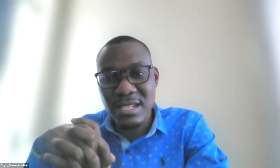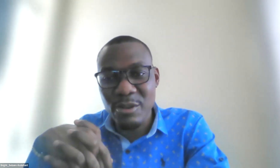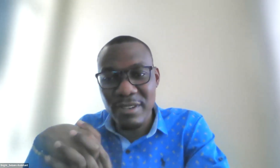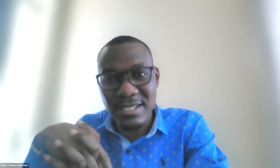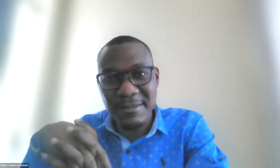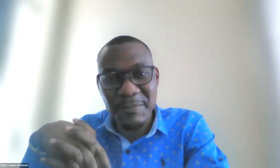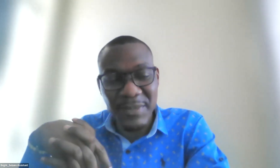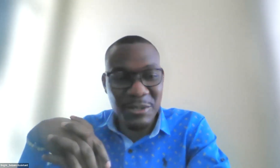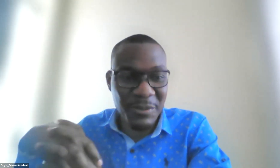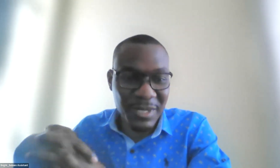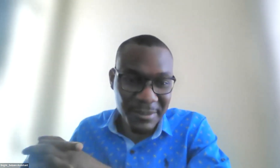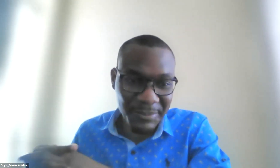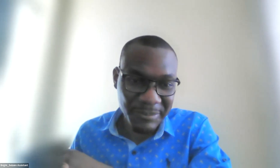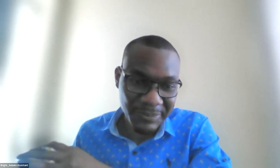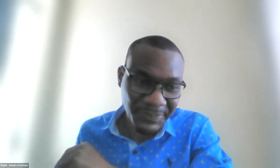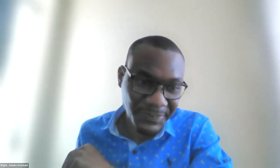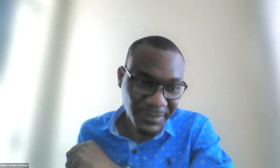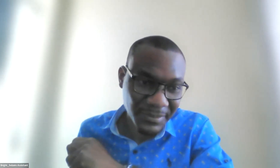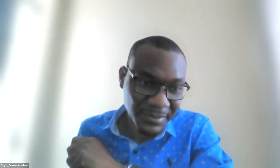this innovation. Thank you so much.